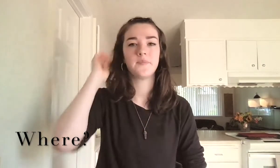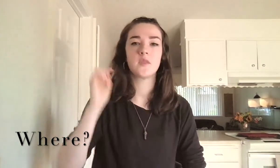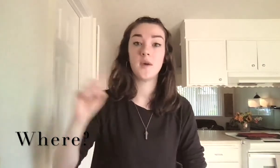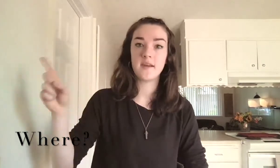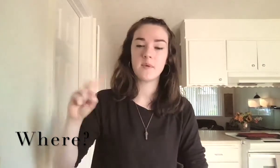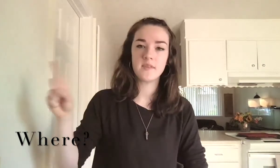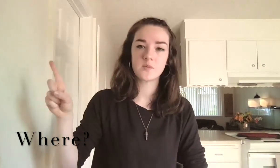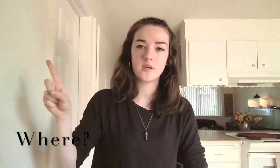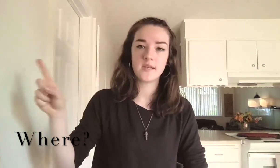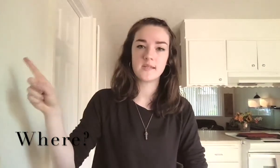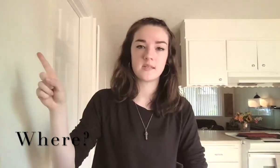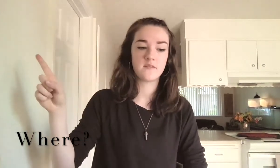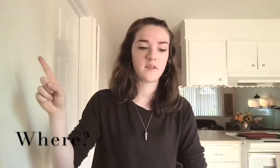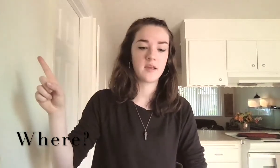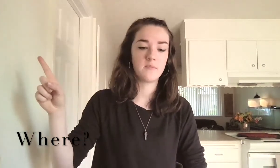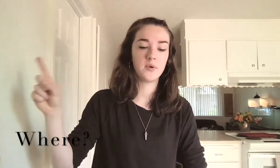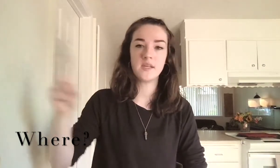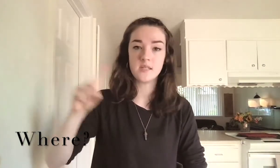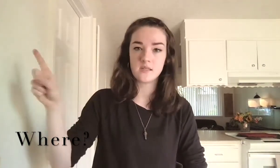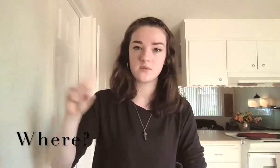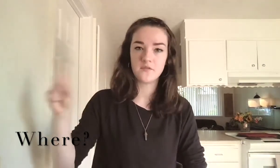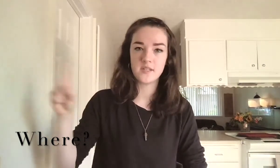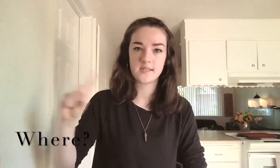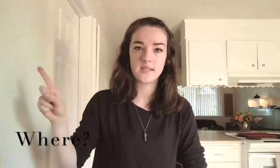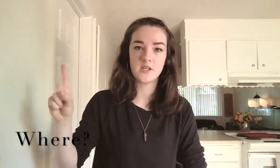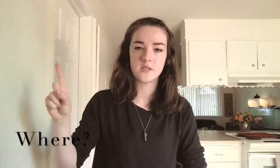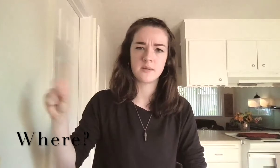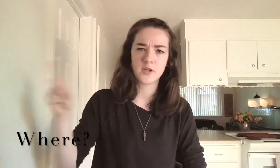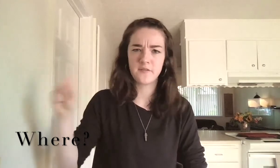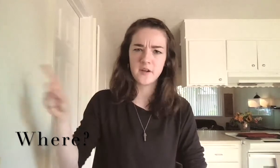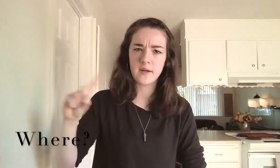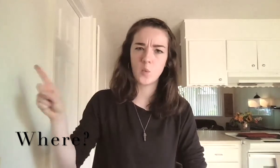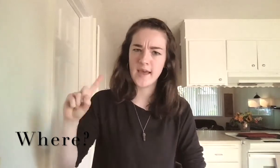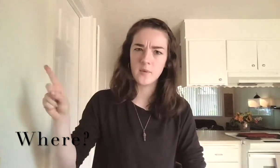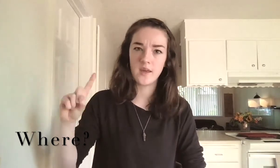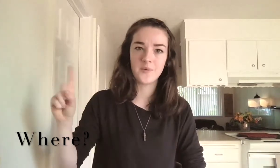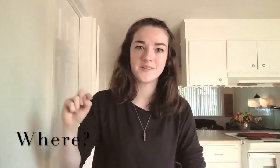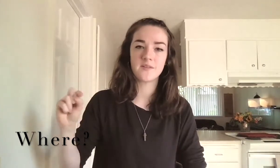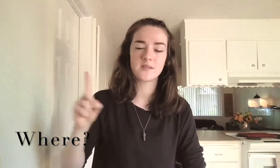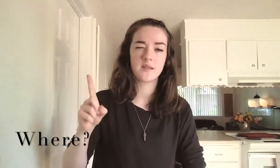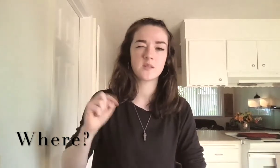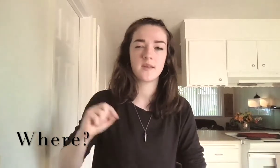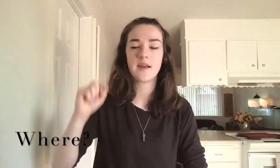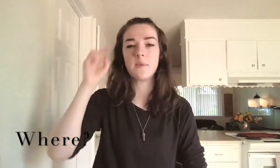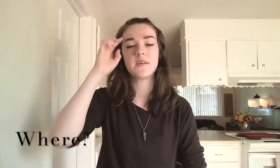way that I remember this one is if I'm pointing to different destinations and I'm trying to figure out where we're going. So that's the way that I remember this one.